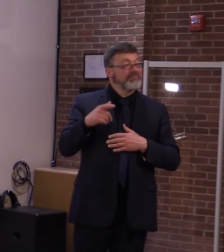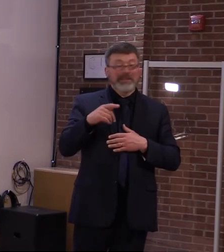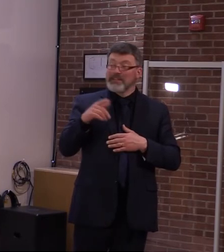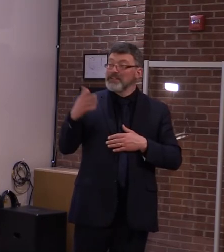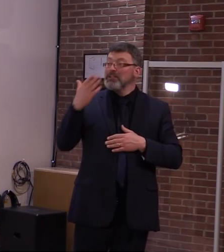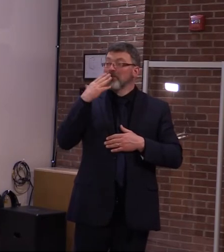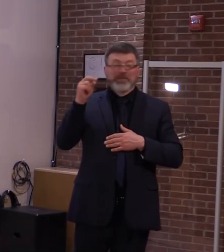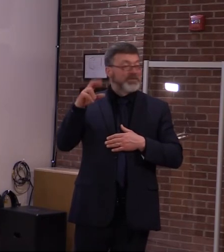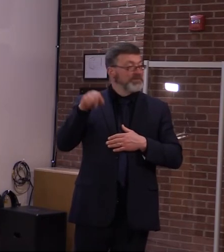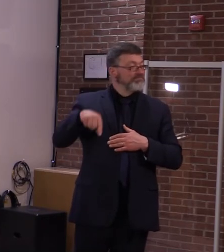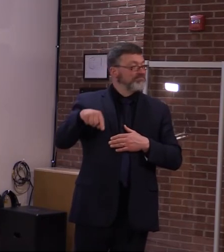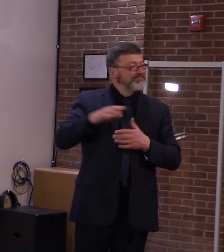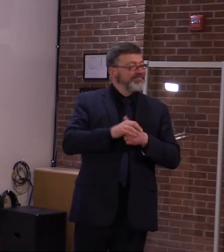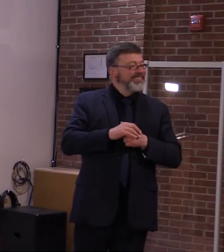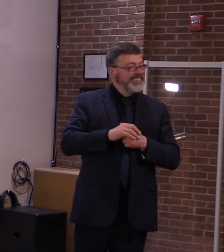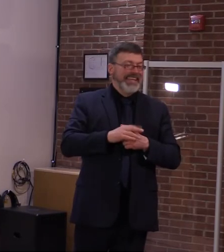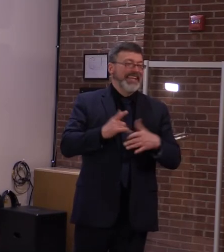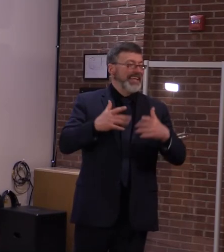Argus.